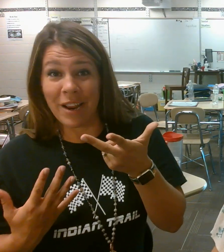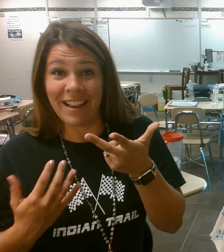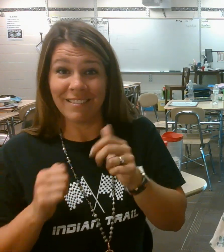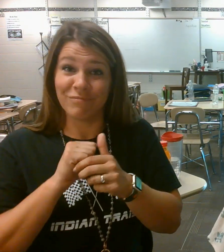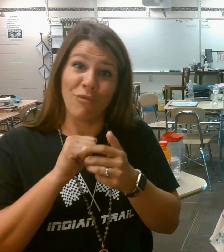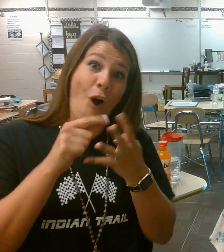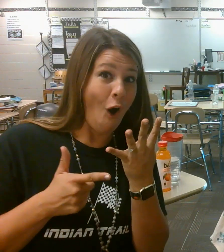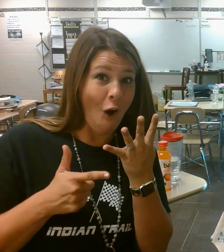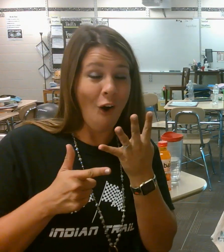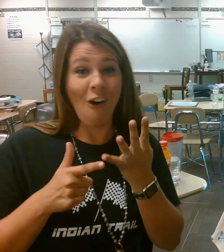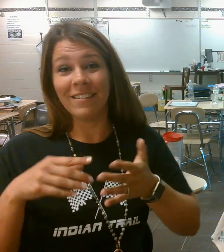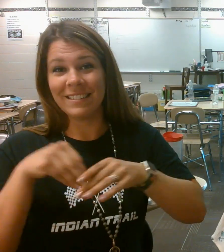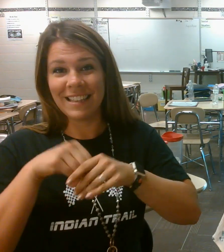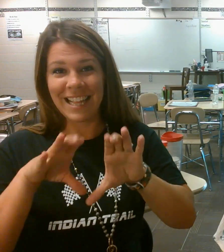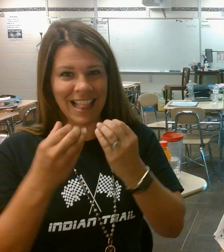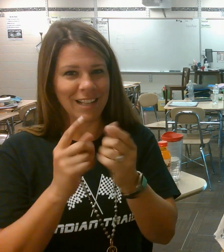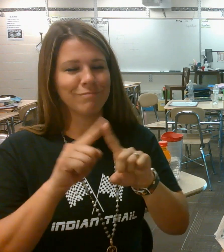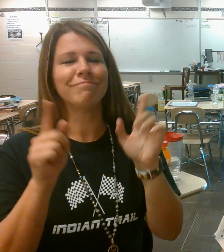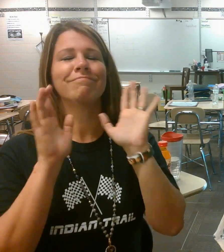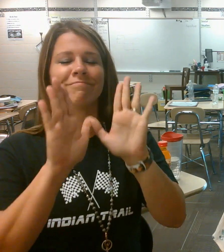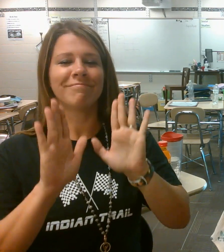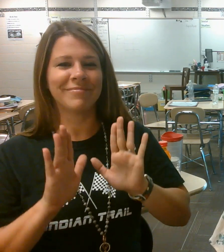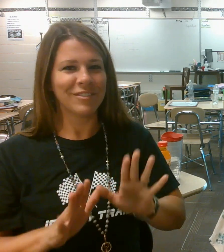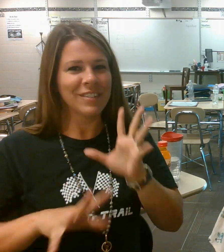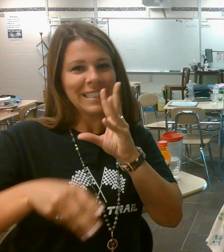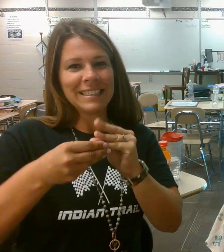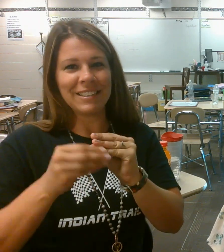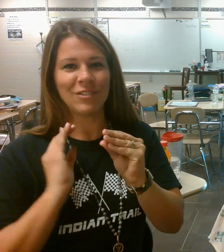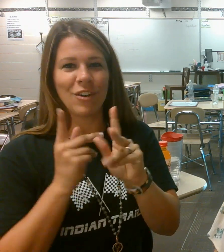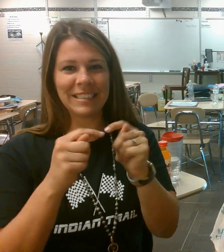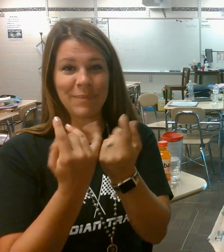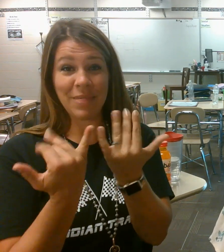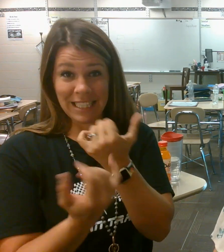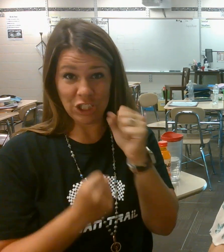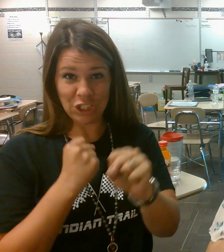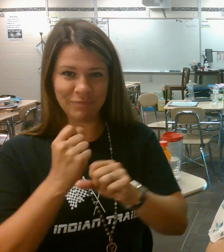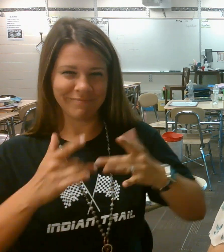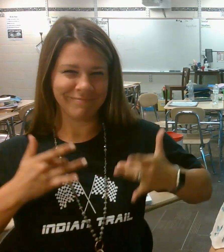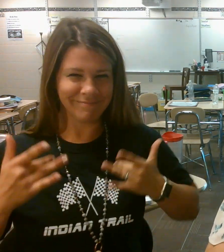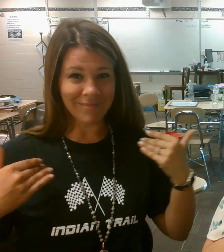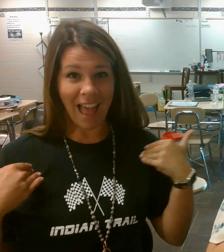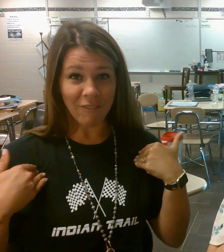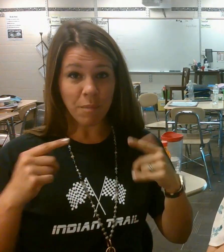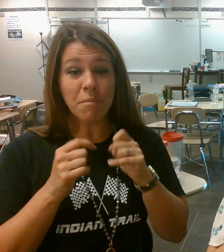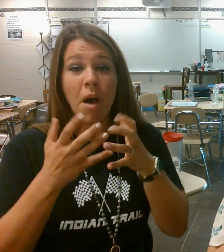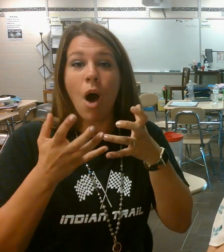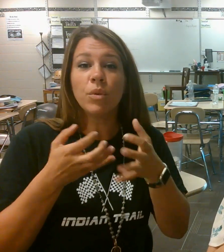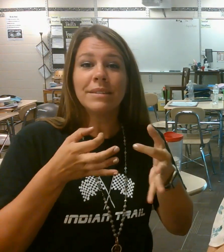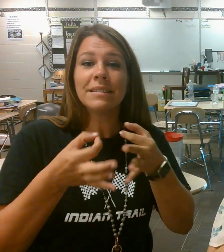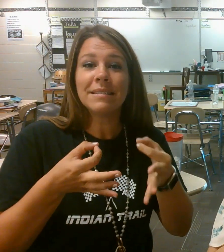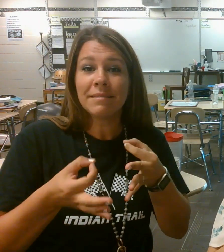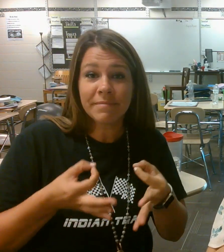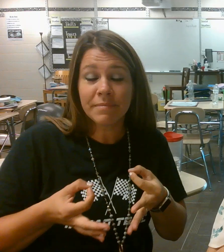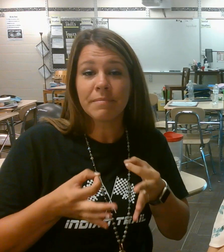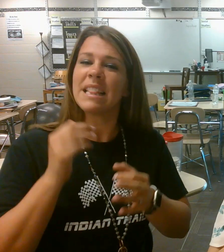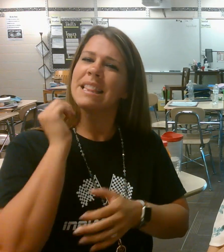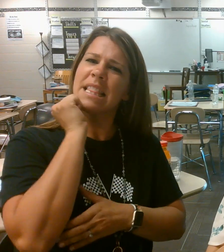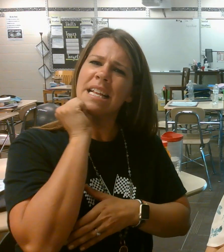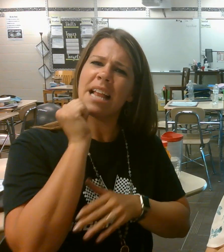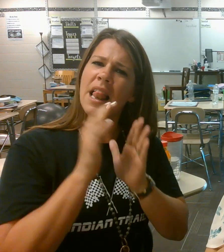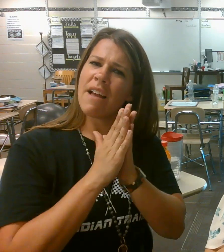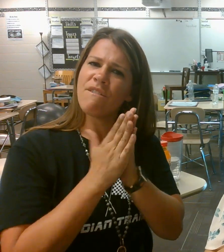an awesome addition to our team this year. We're so excited to have them. I wanted to talk to you about the daily folder. This should be